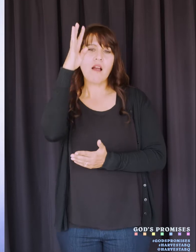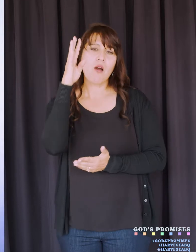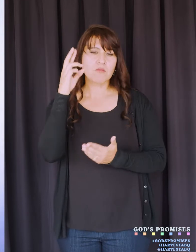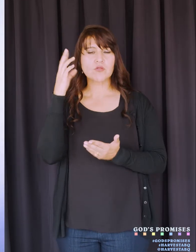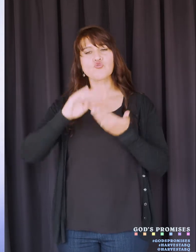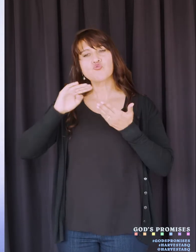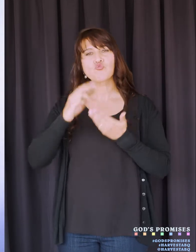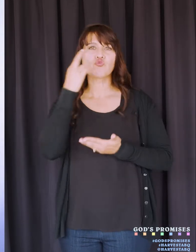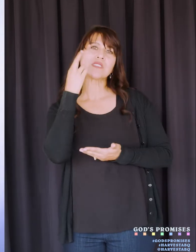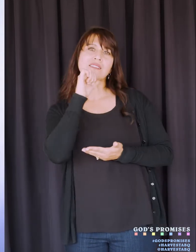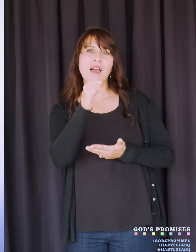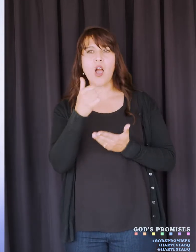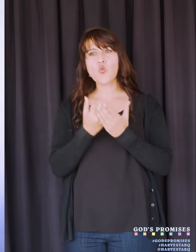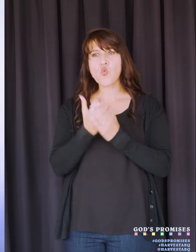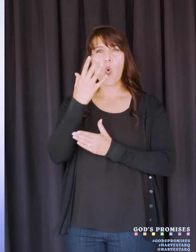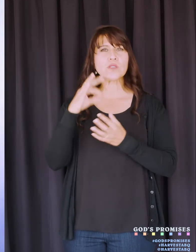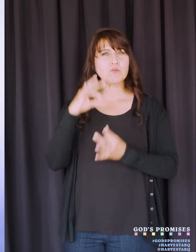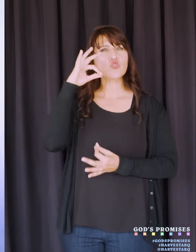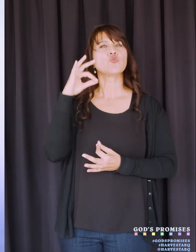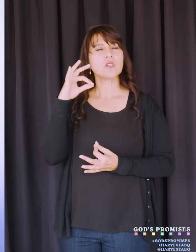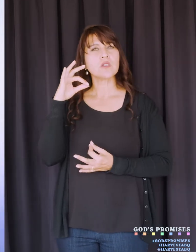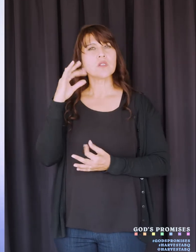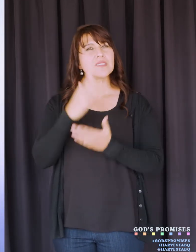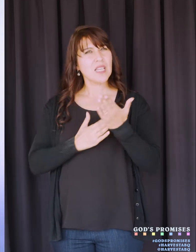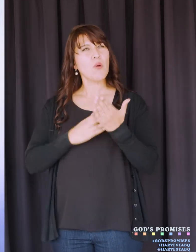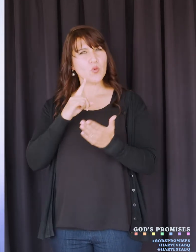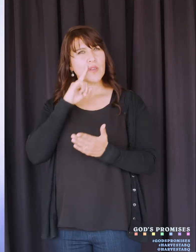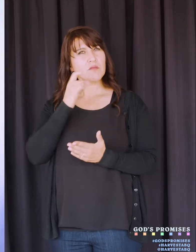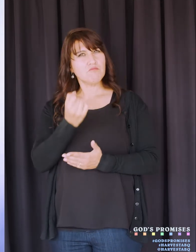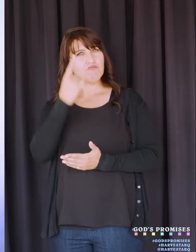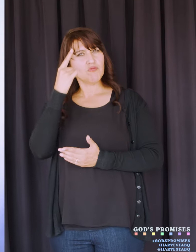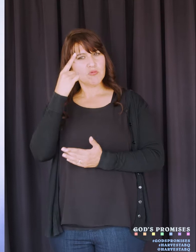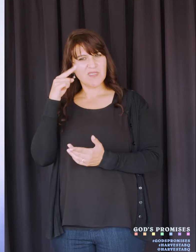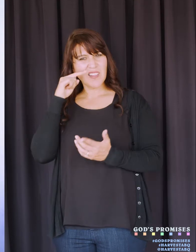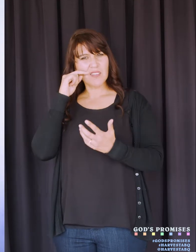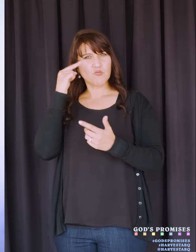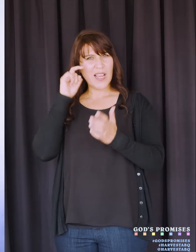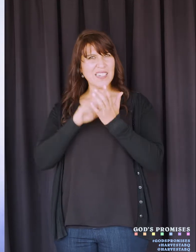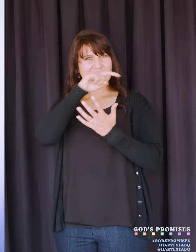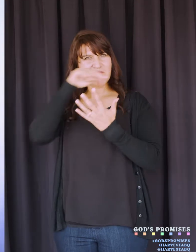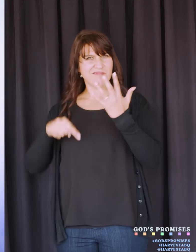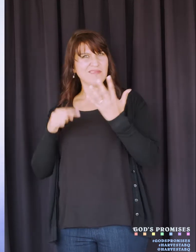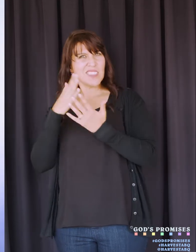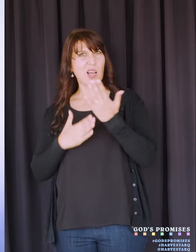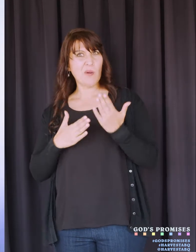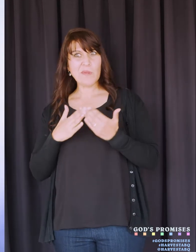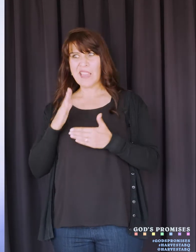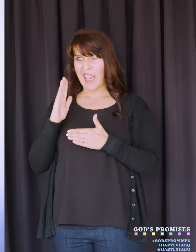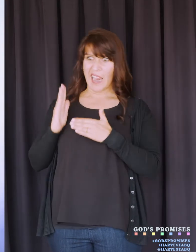spiritual growth. Some of you completely identify with some of these gauges. You're at the